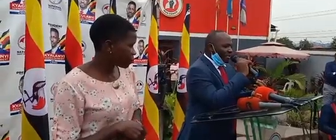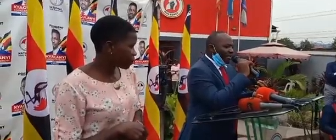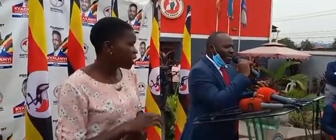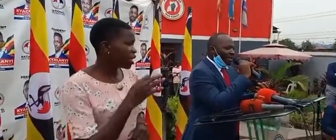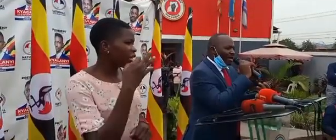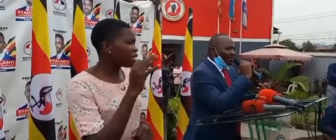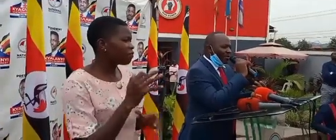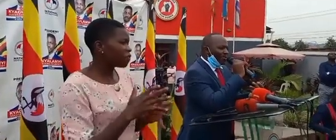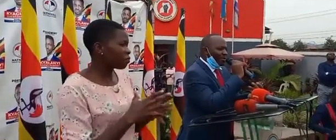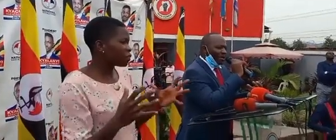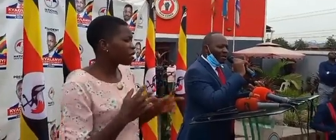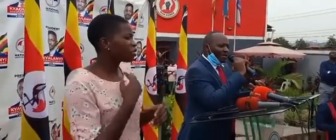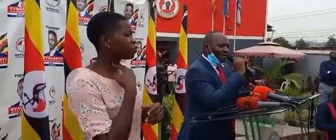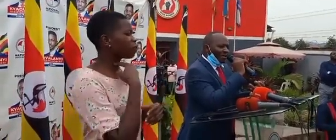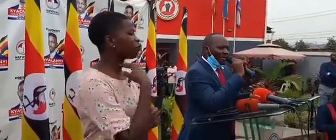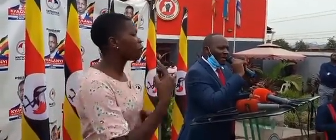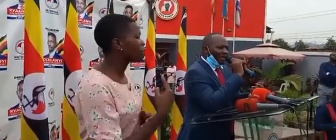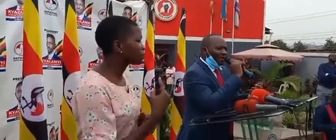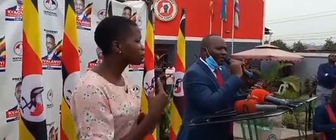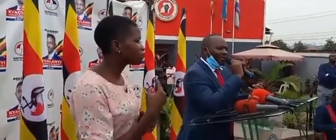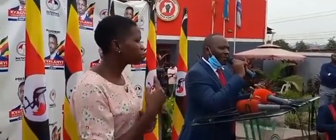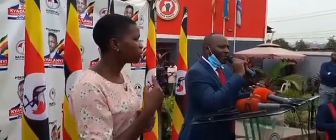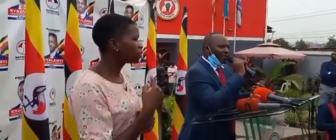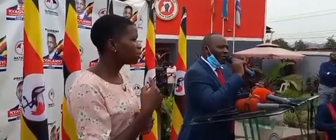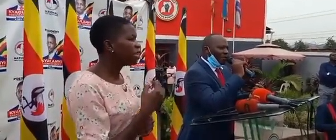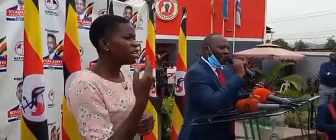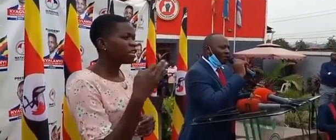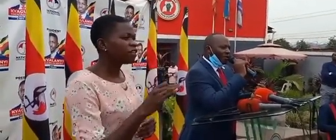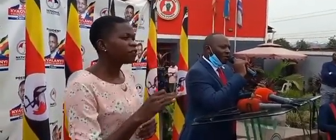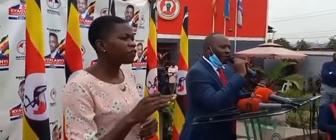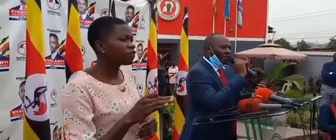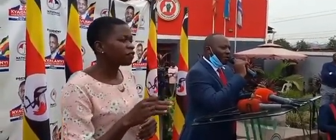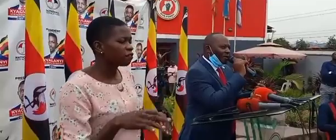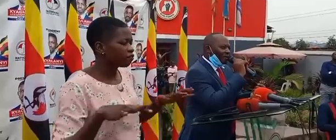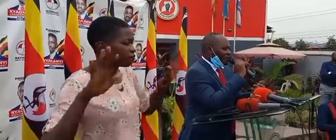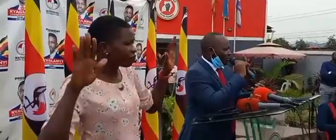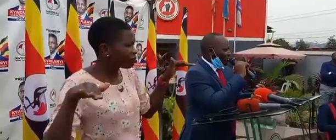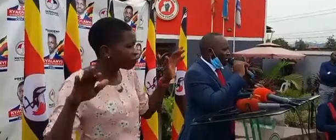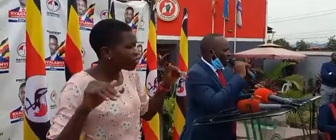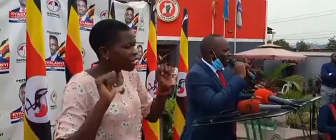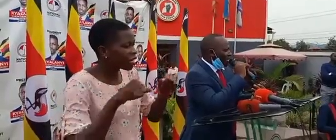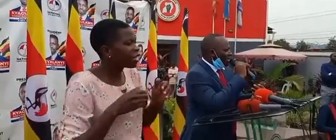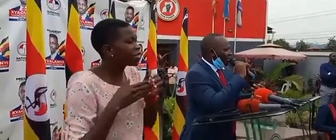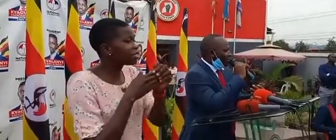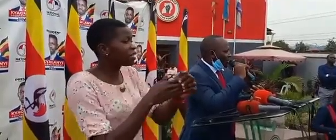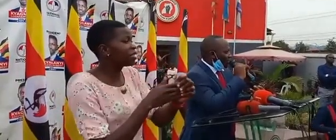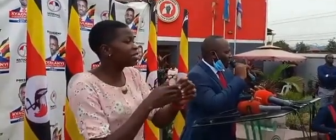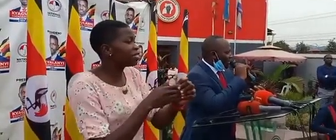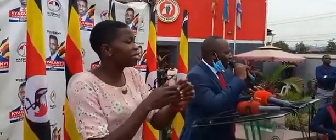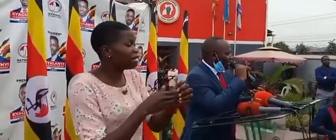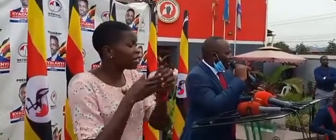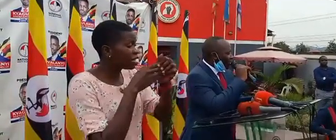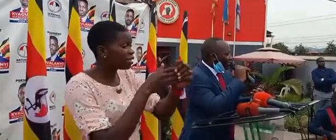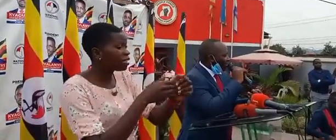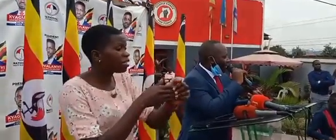ow'eddoboozi eddene yakulembera, singa eŋŋanga yeekulembera ebinyonyi, naye osobola okusanga enkambo